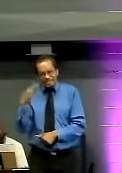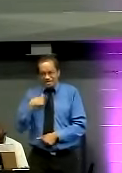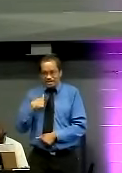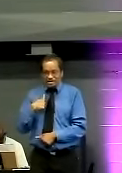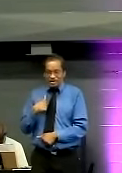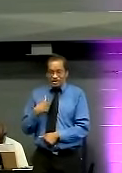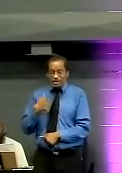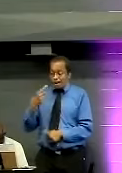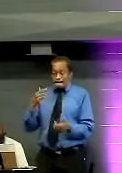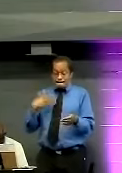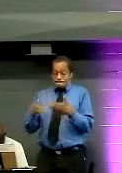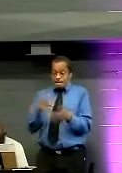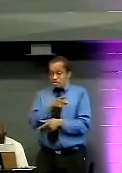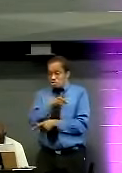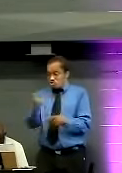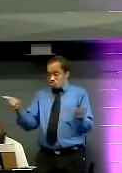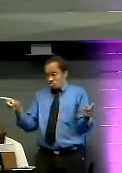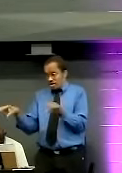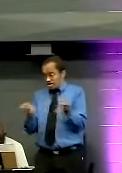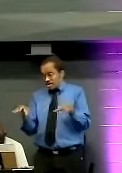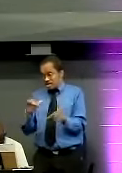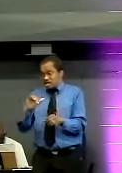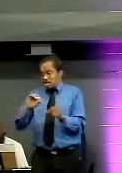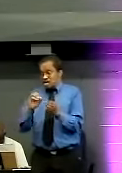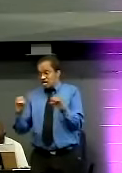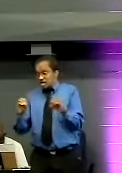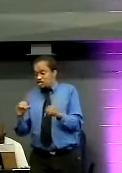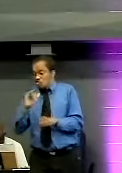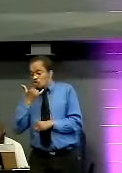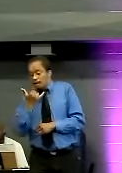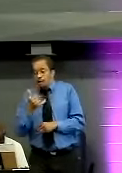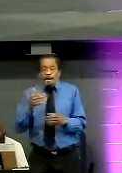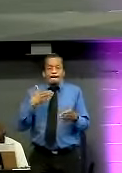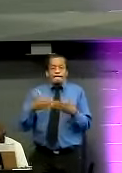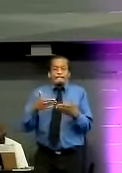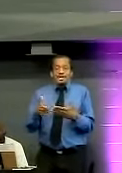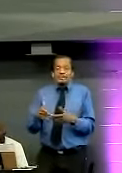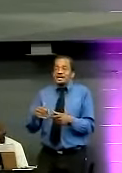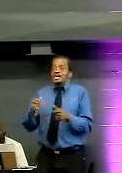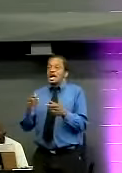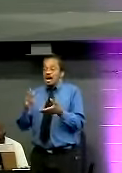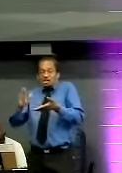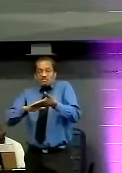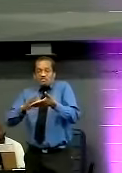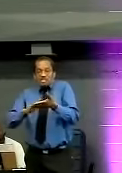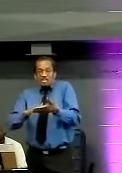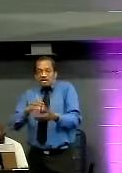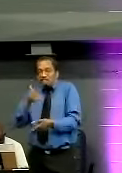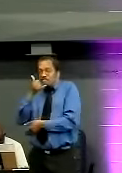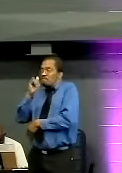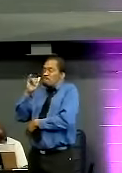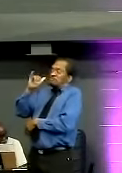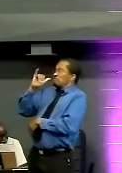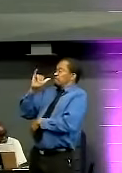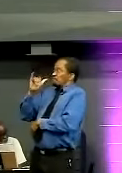maybe y'all ain't do nothing wrong, but sometimes I got to forgive the Hennessy drinker that was me. I'll talk to me. So sometimes, listen,